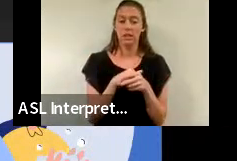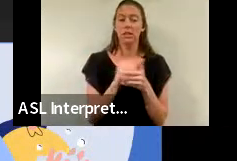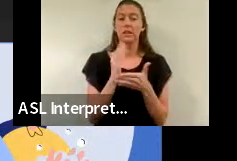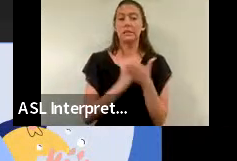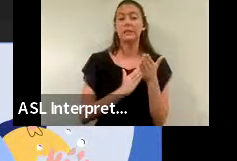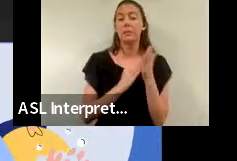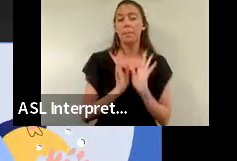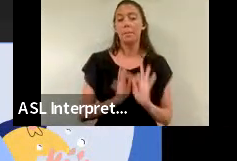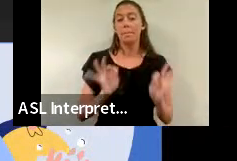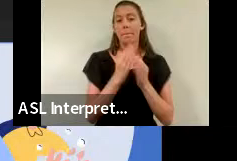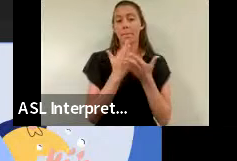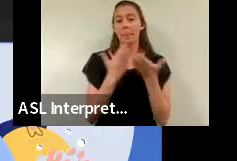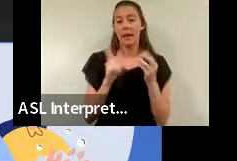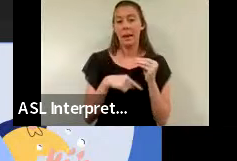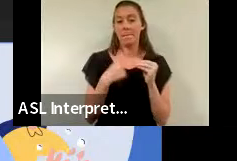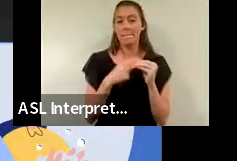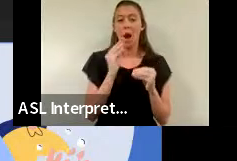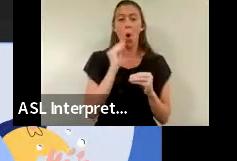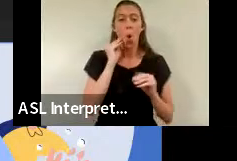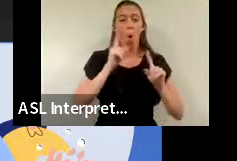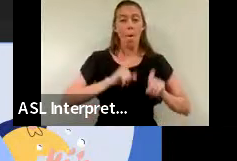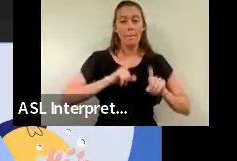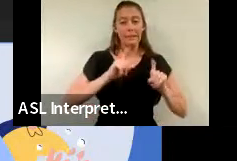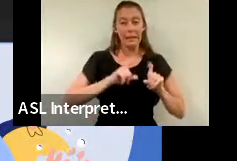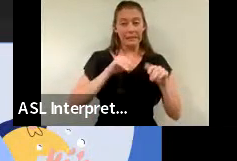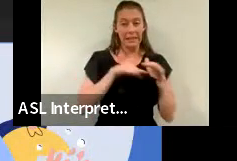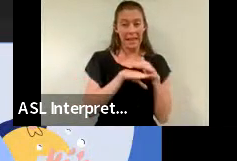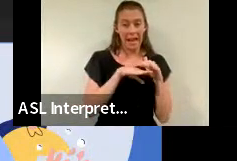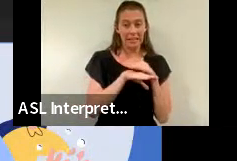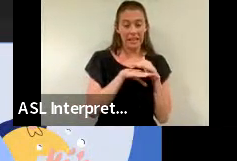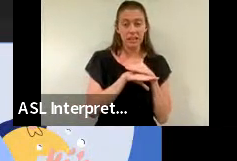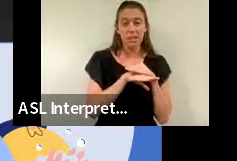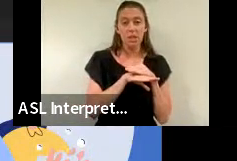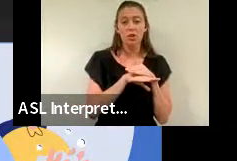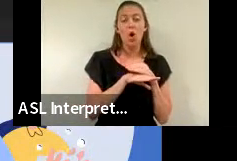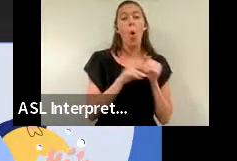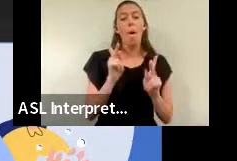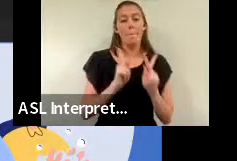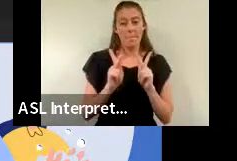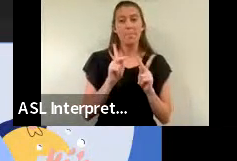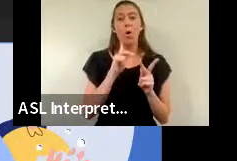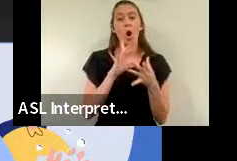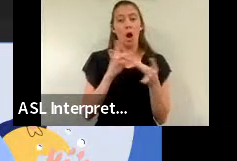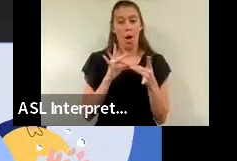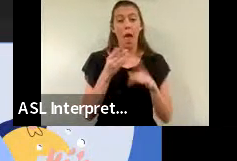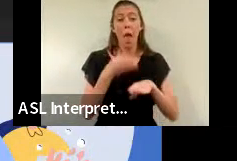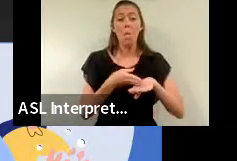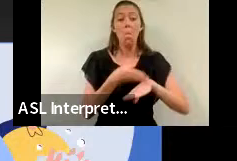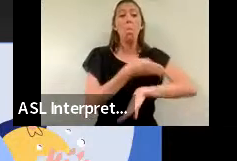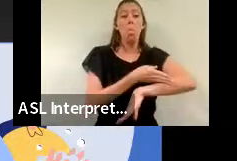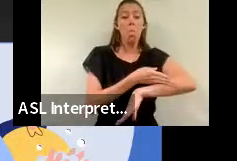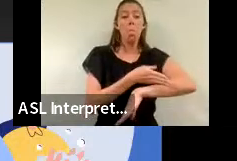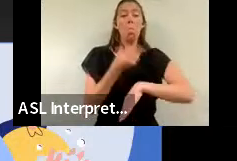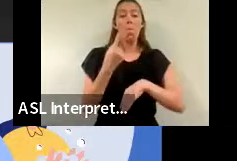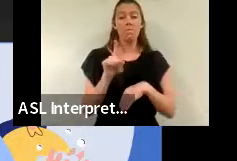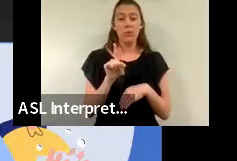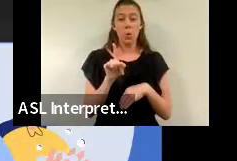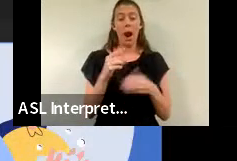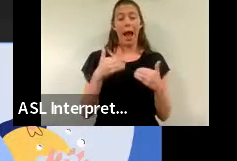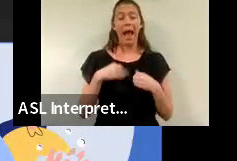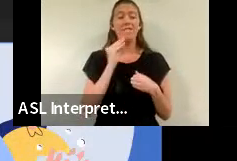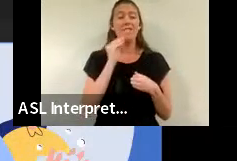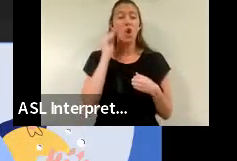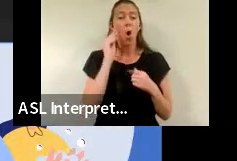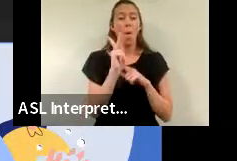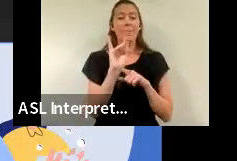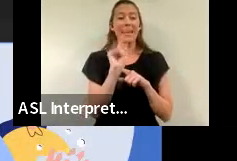home testing access. It seemed that there were some comments that improvements had happened in terms of OTC kit access.